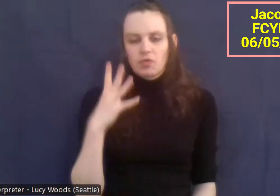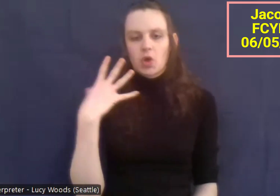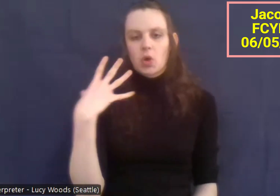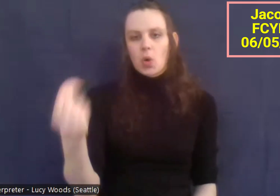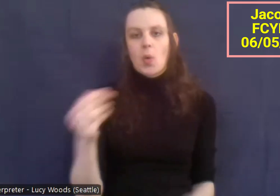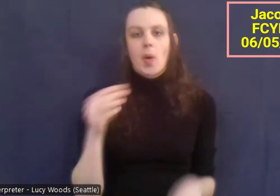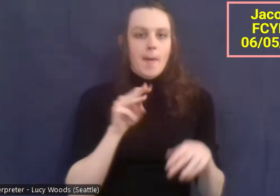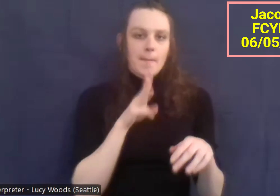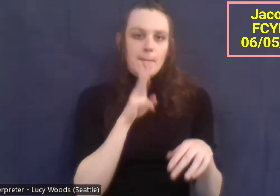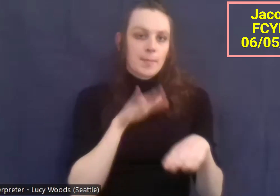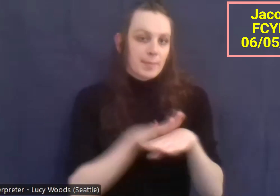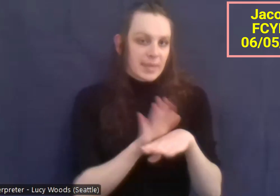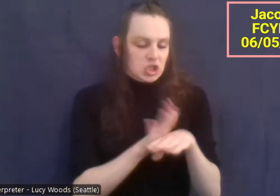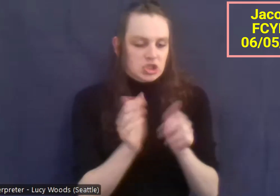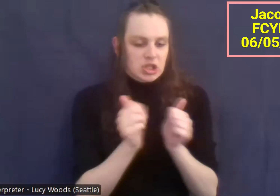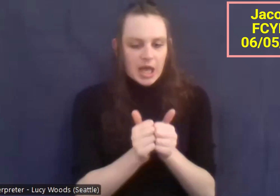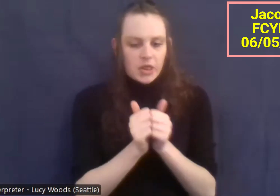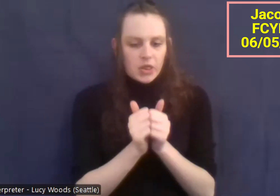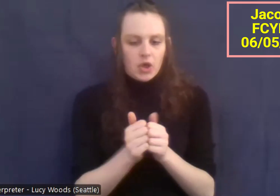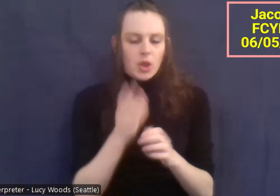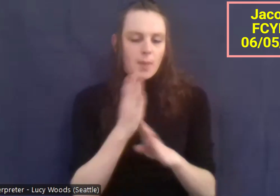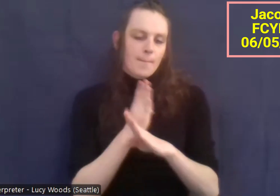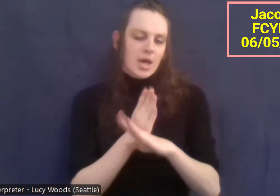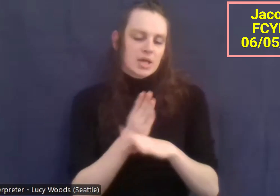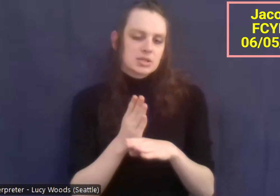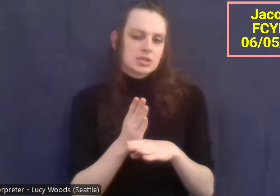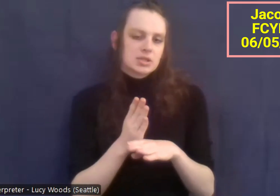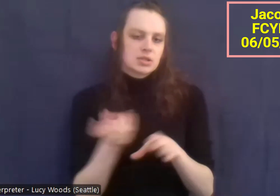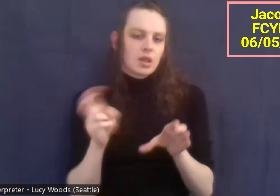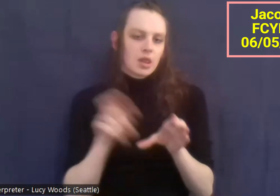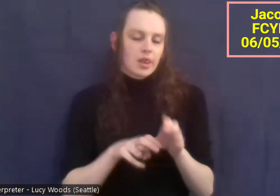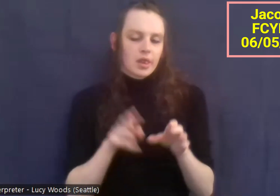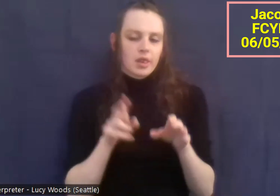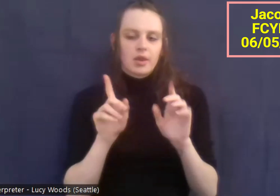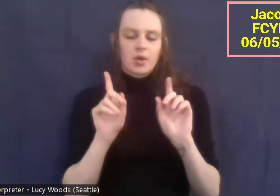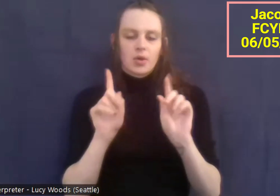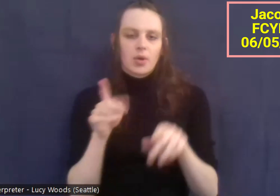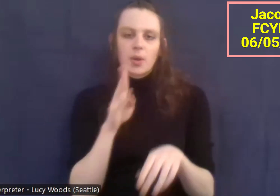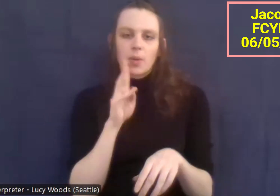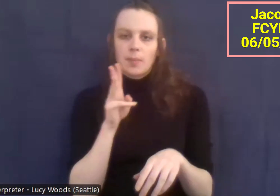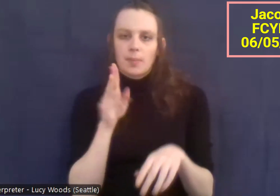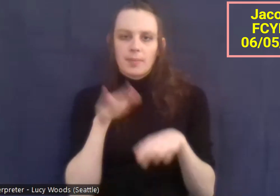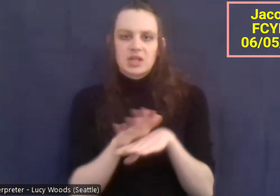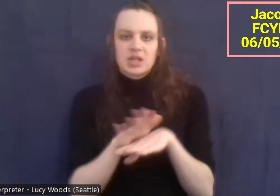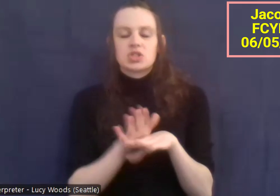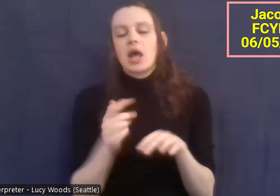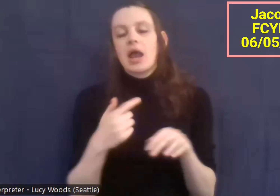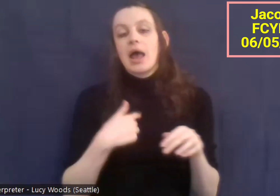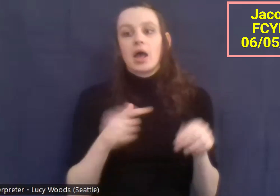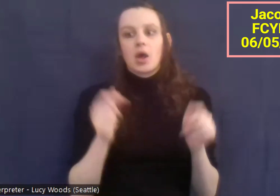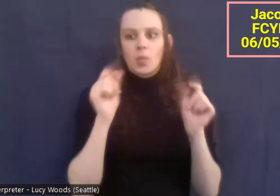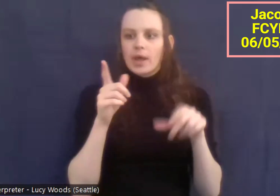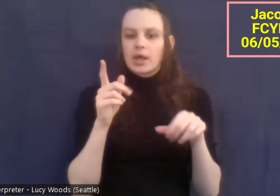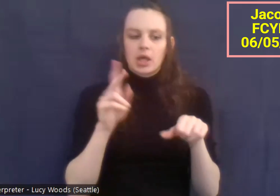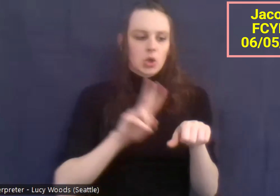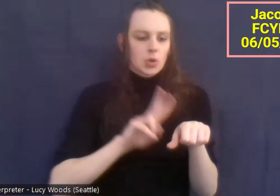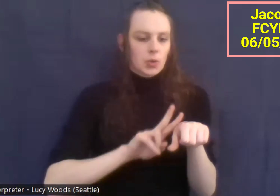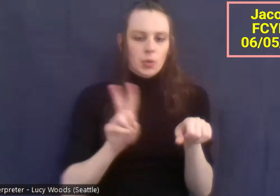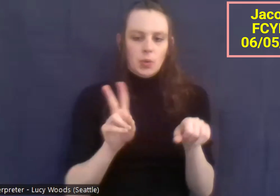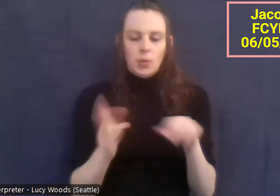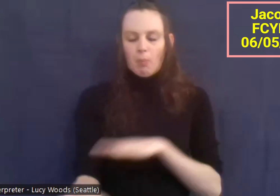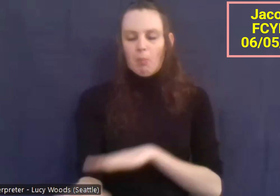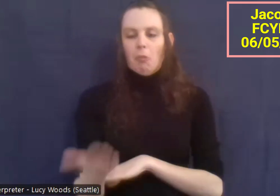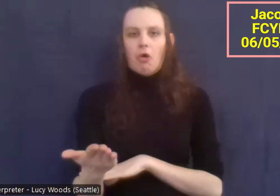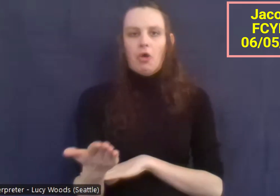we rode the bus to the beach. And I woke up at 2 a.m. in the morning. I was awake at 2 a.m. in the morning, and I stood up off this deck and I